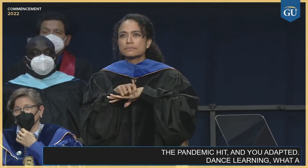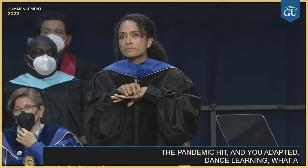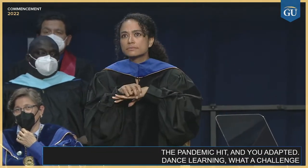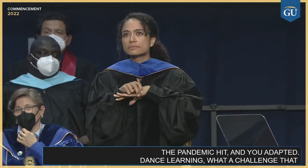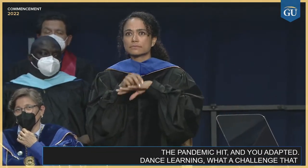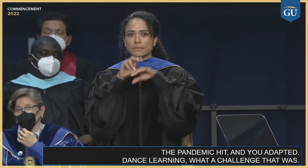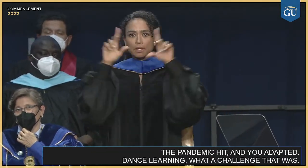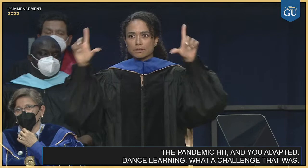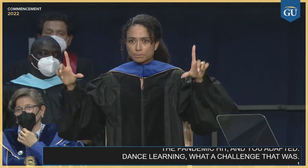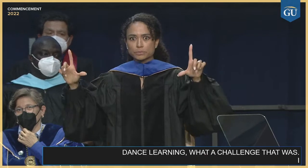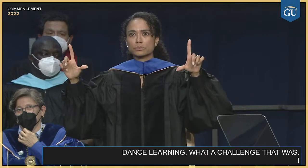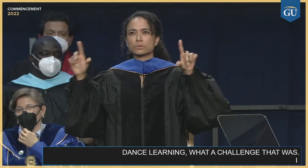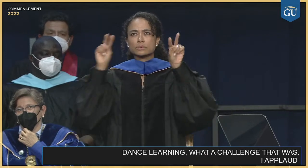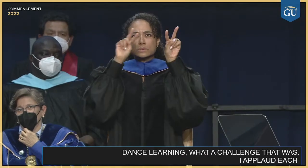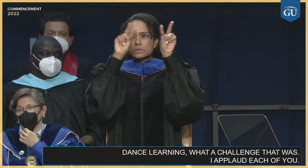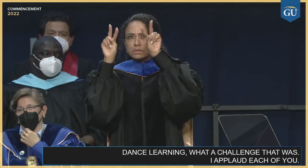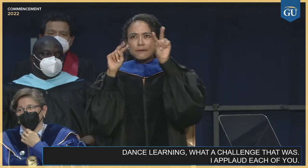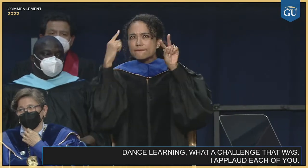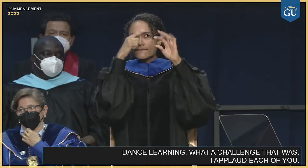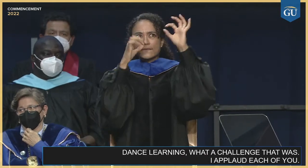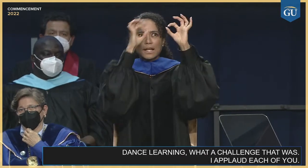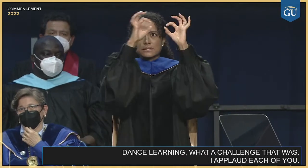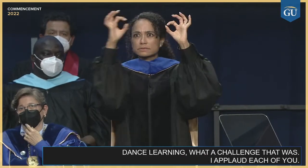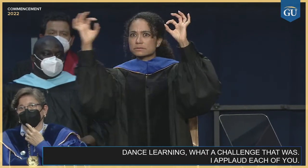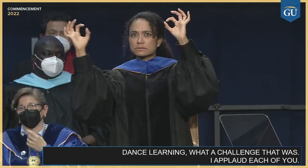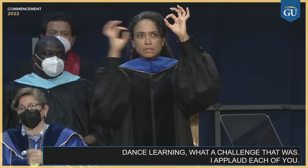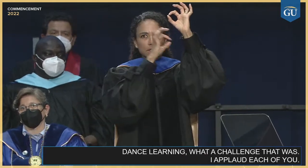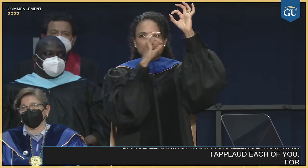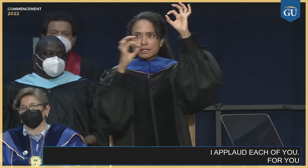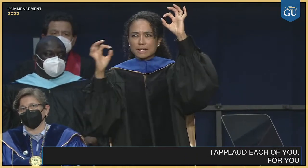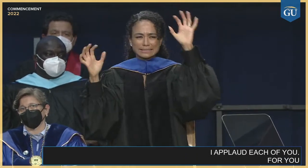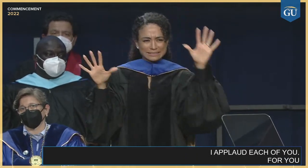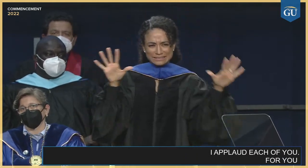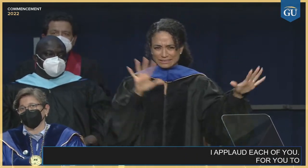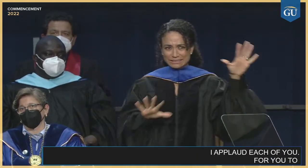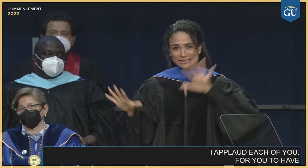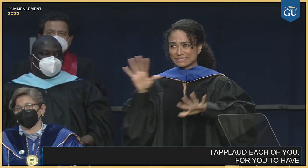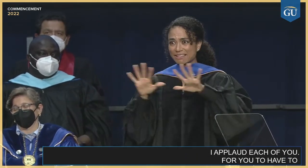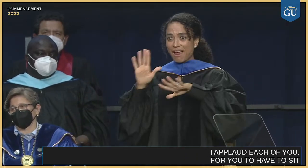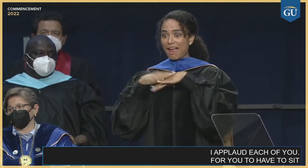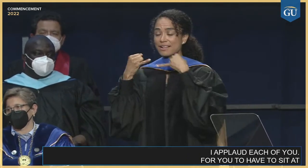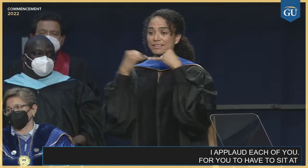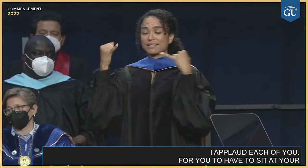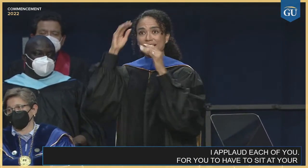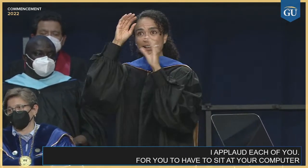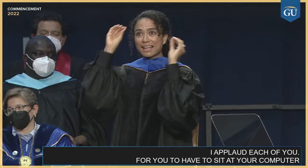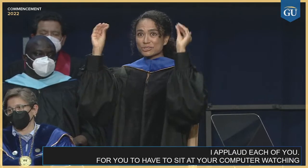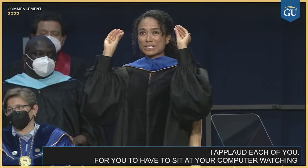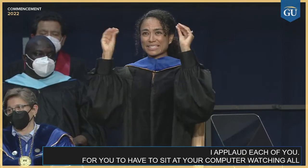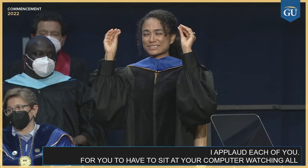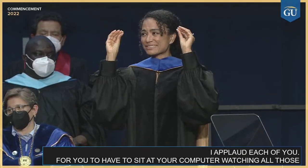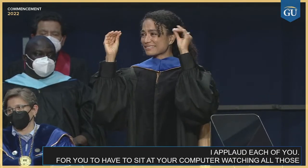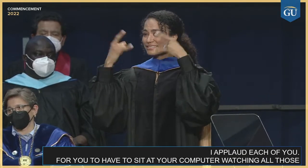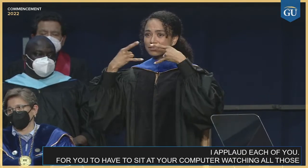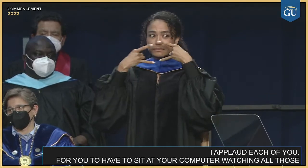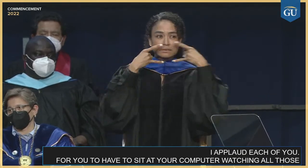For you to have to sit at your computer, watching all those tiny faces on the screen, navigating an